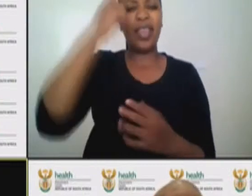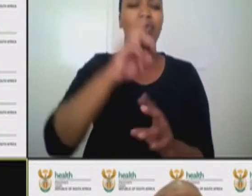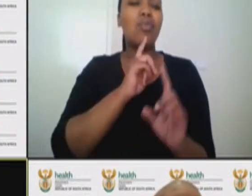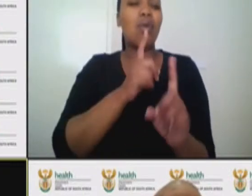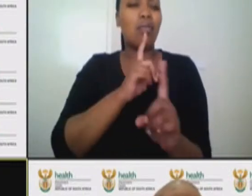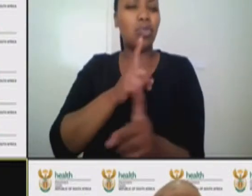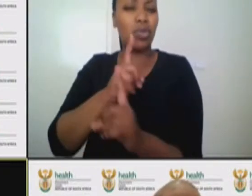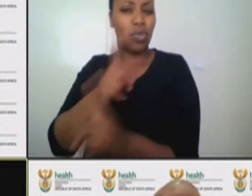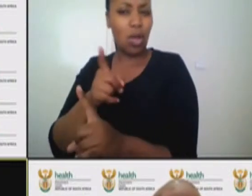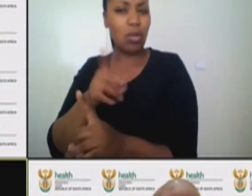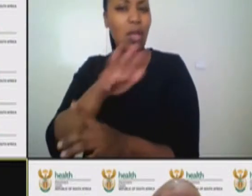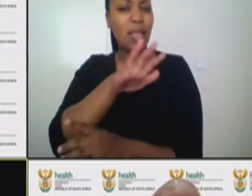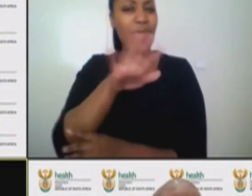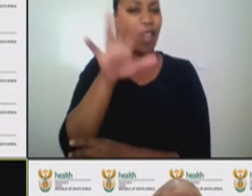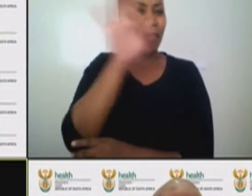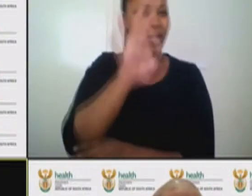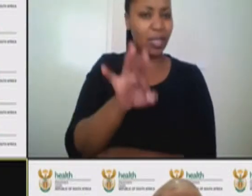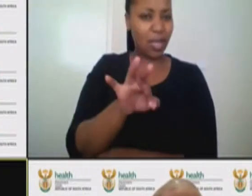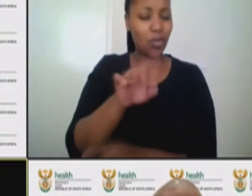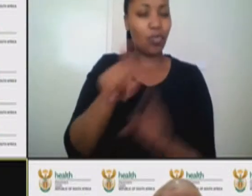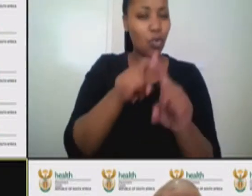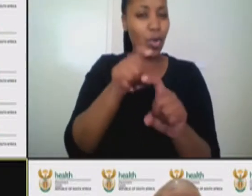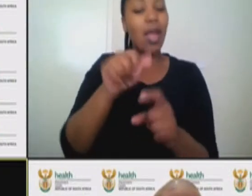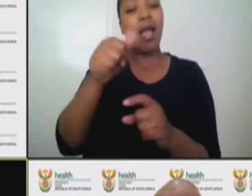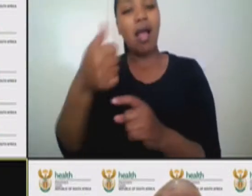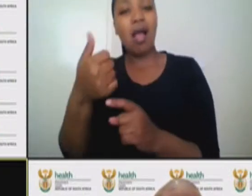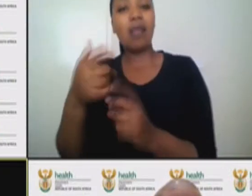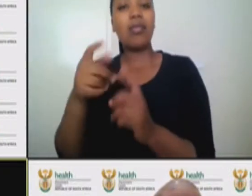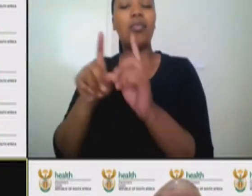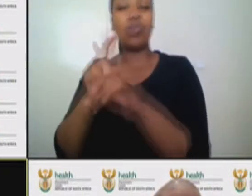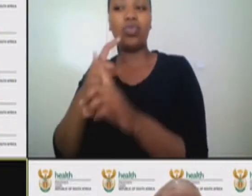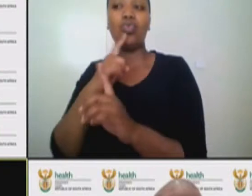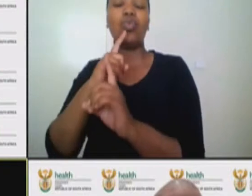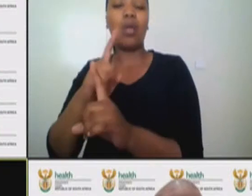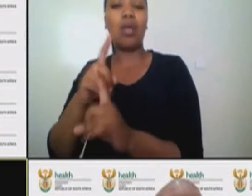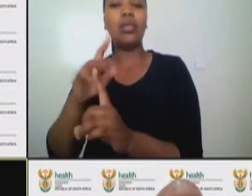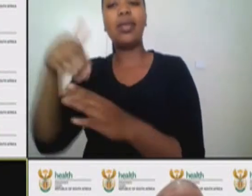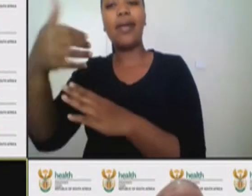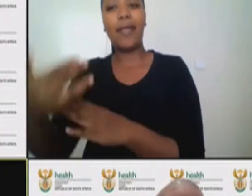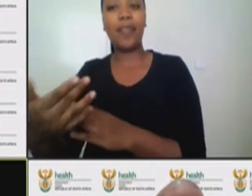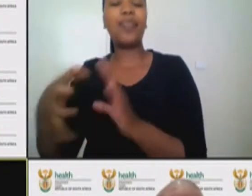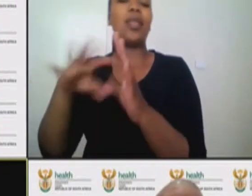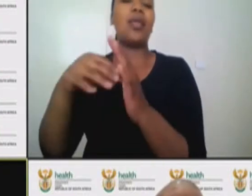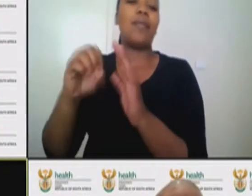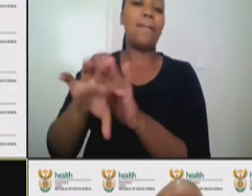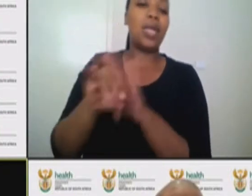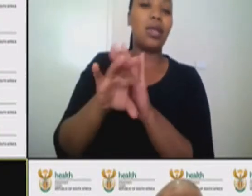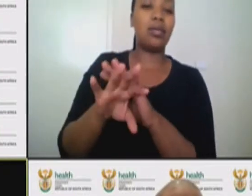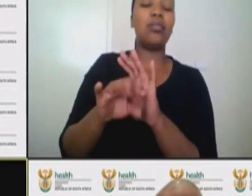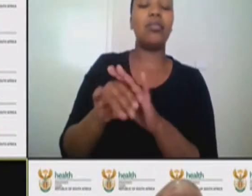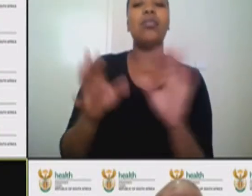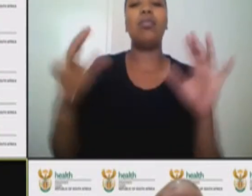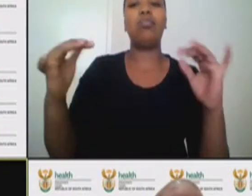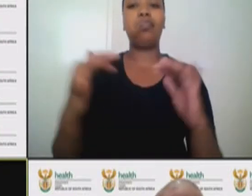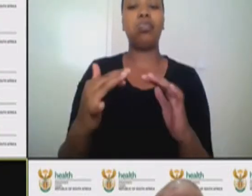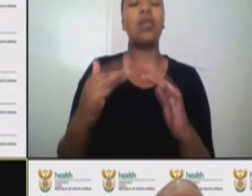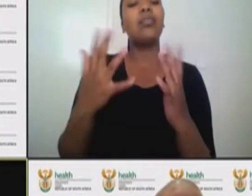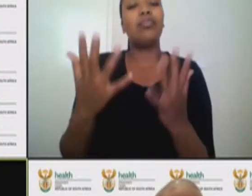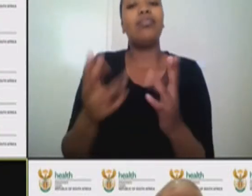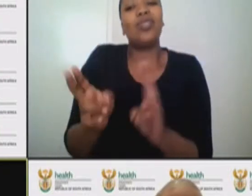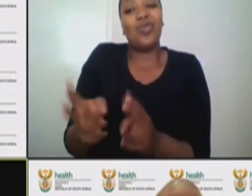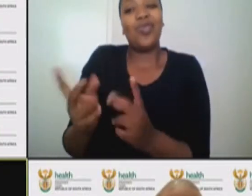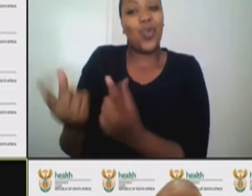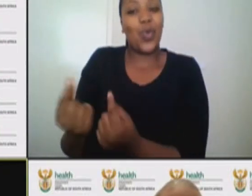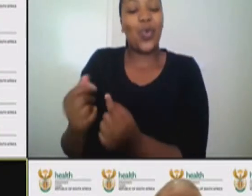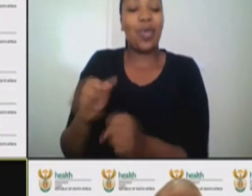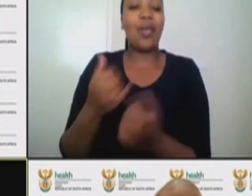the questions. The rest of the questions, we'll deal with them outside the formal media briefing as usual. So on that note, without wasting any time, I'm going to